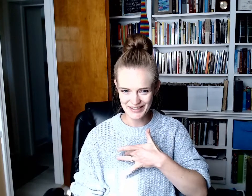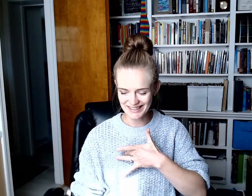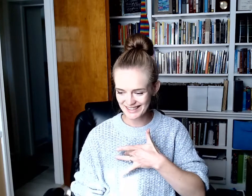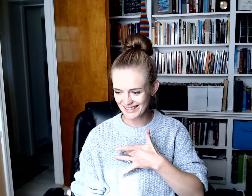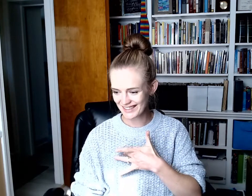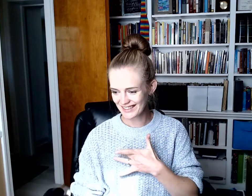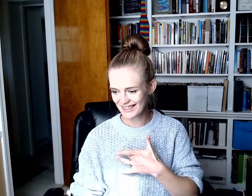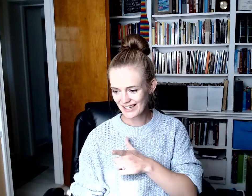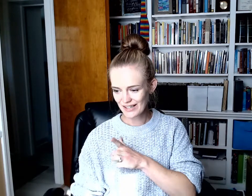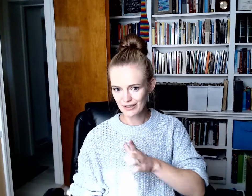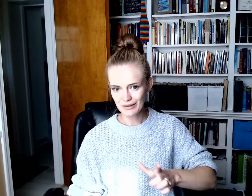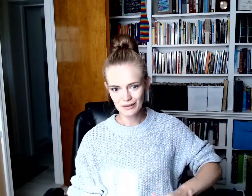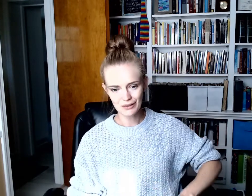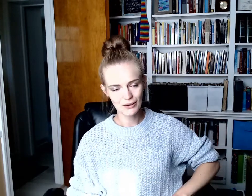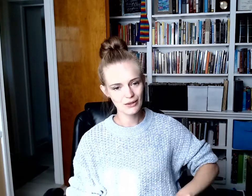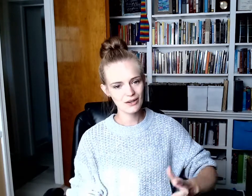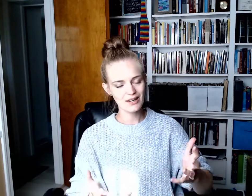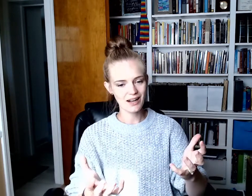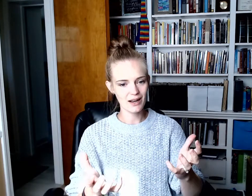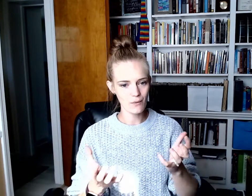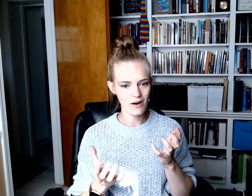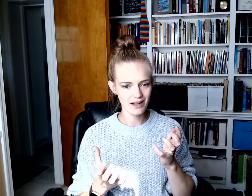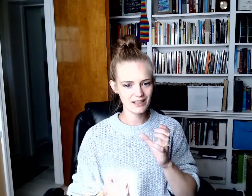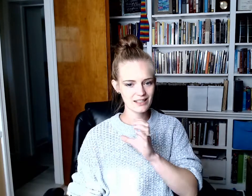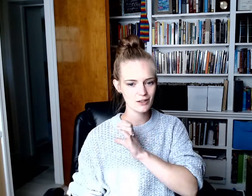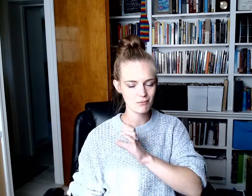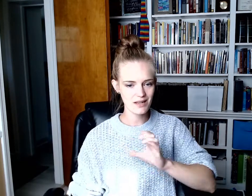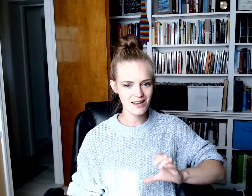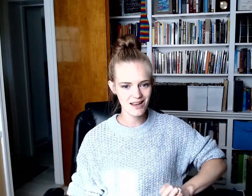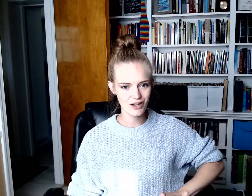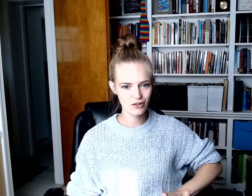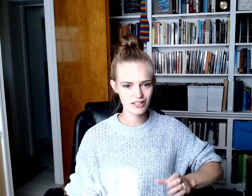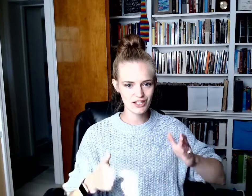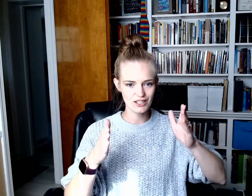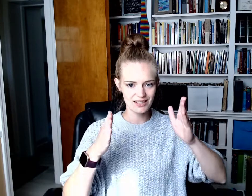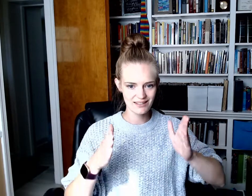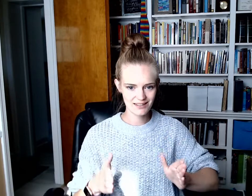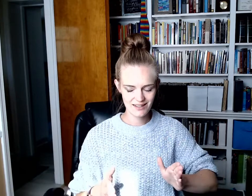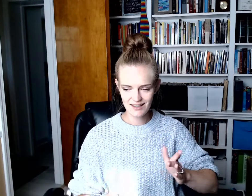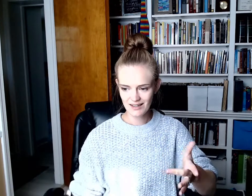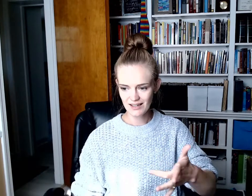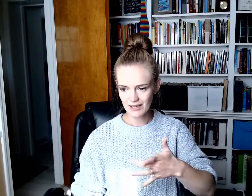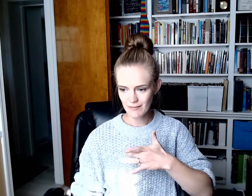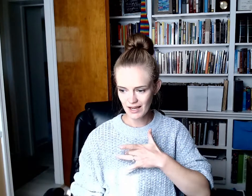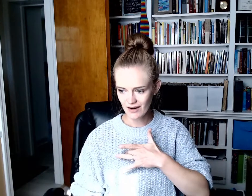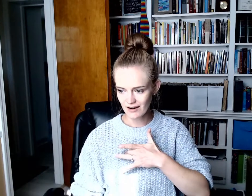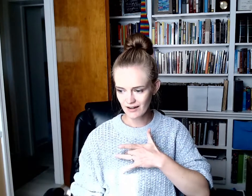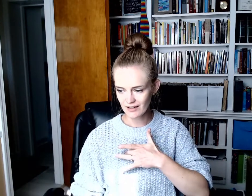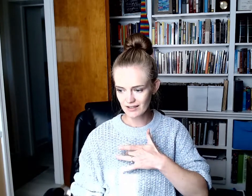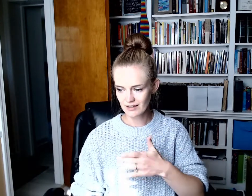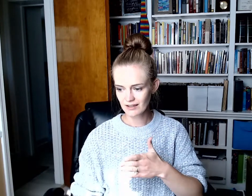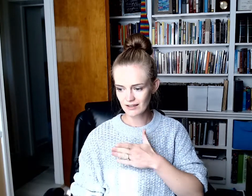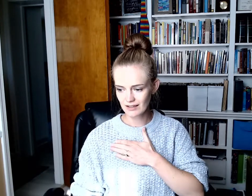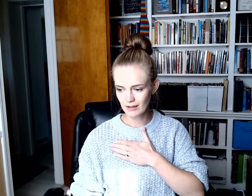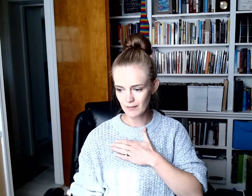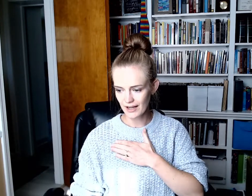heart. Lord, I want to be a Christian in my